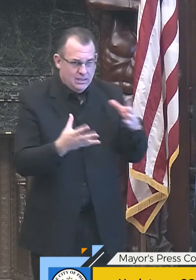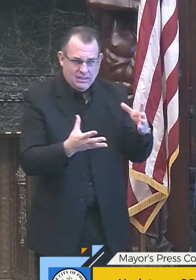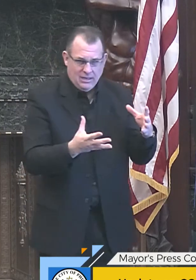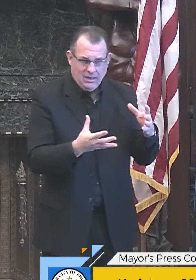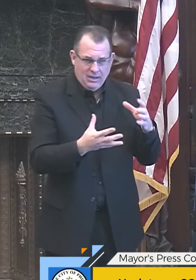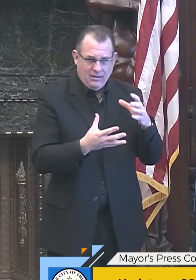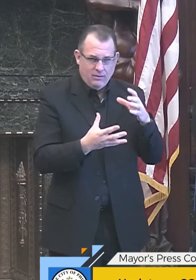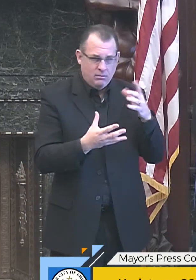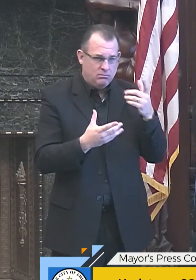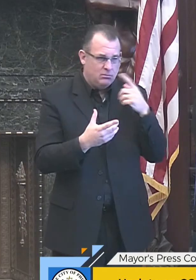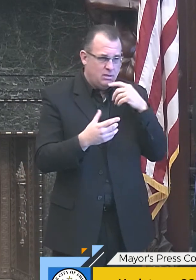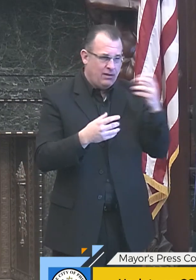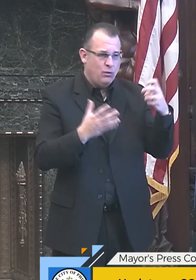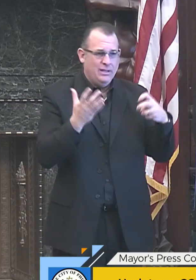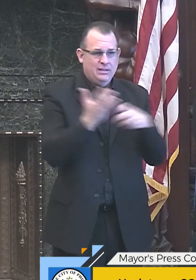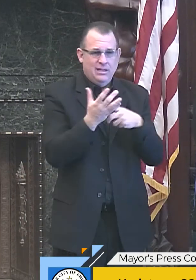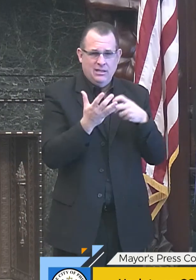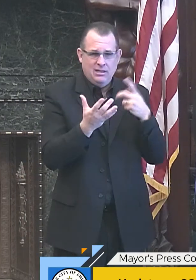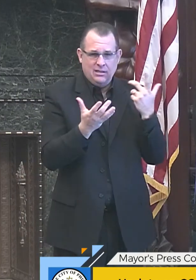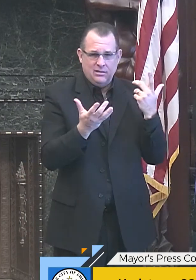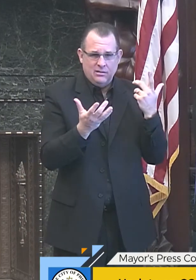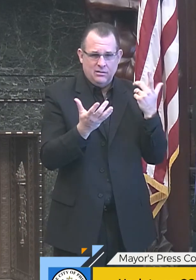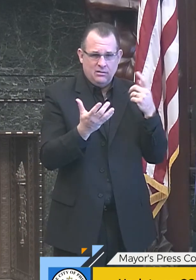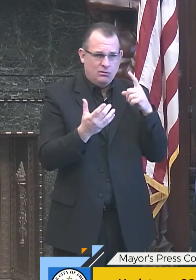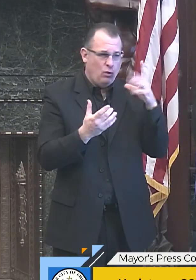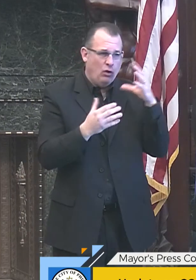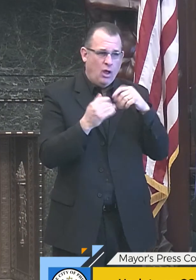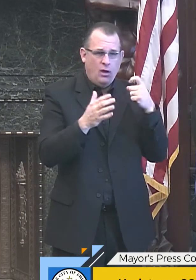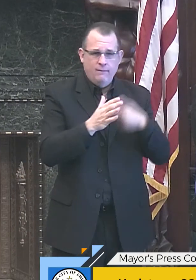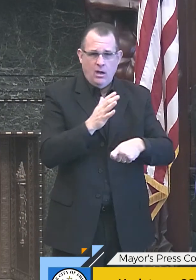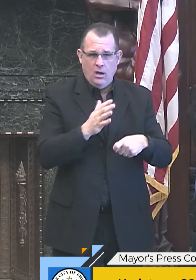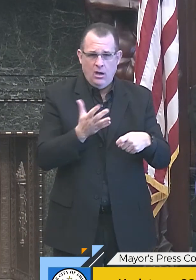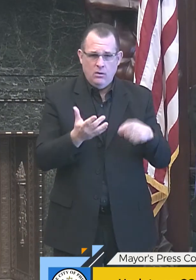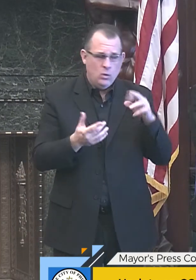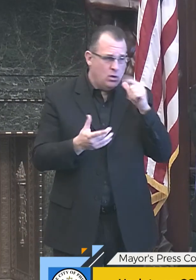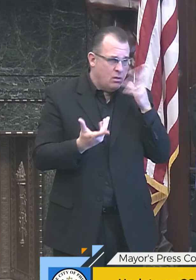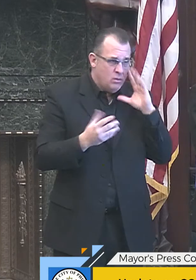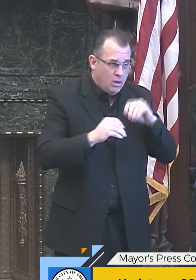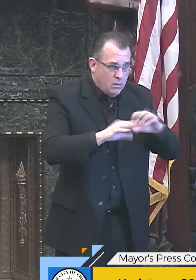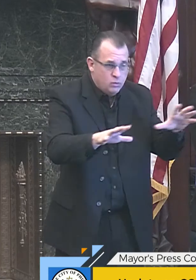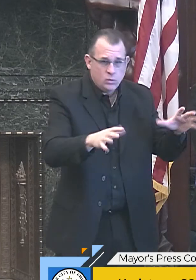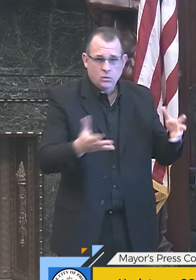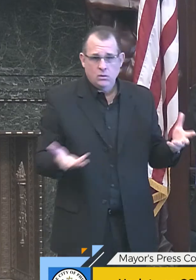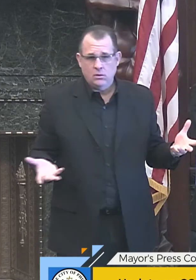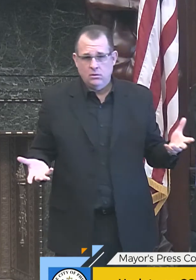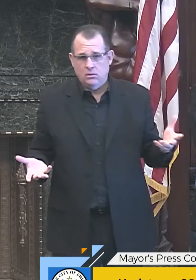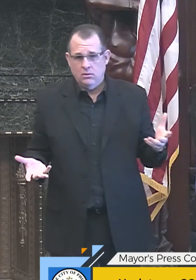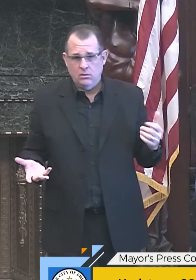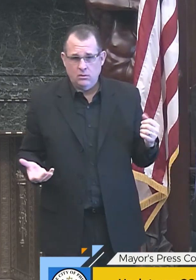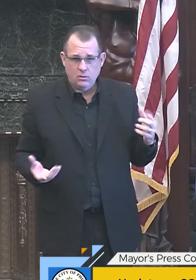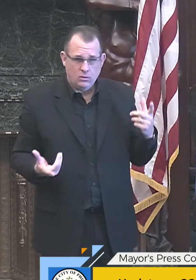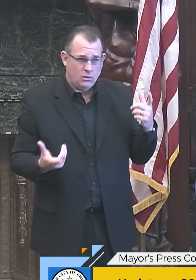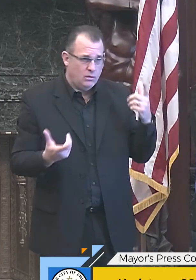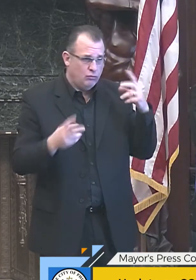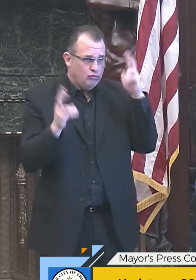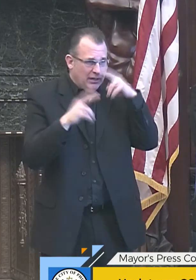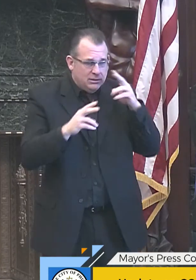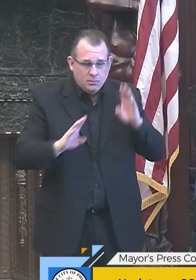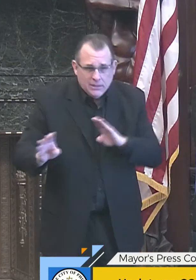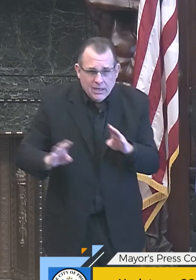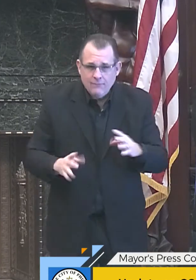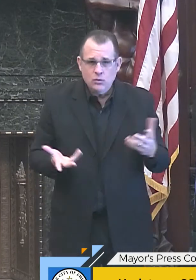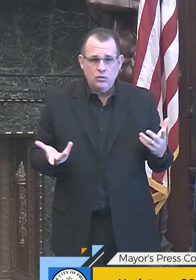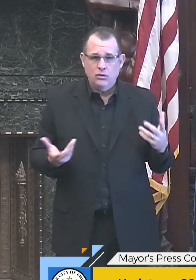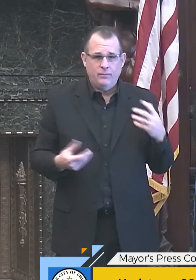which carry a $100 fine for failure to disperse or disorderly conduct. In Kensington